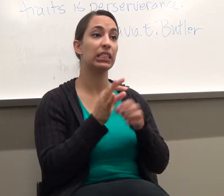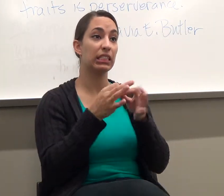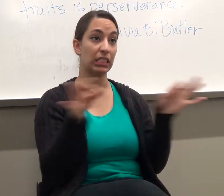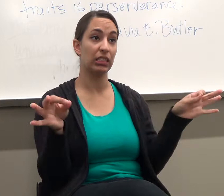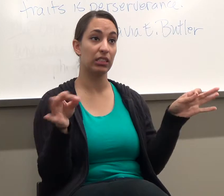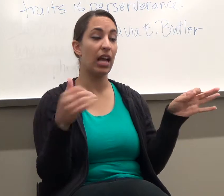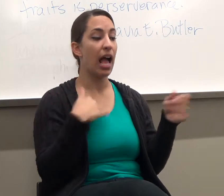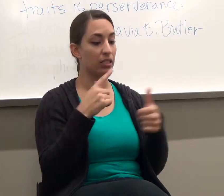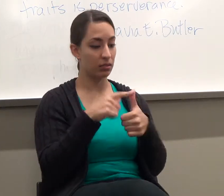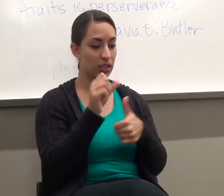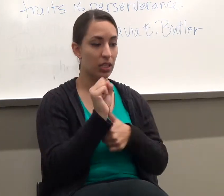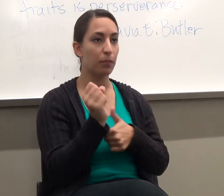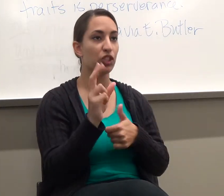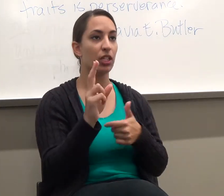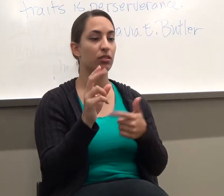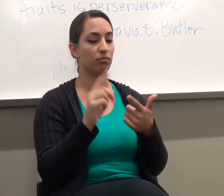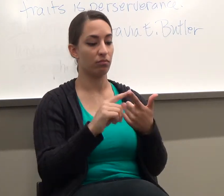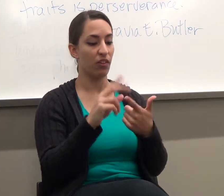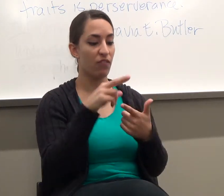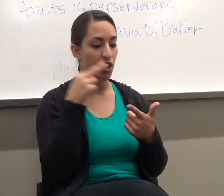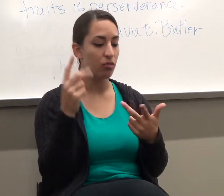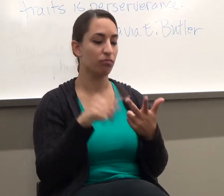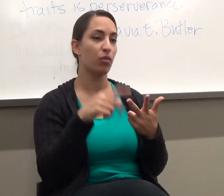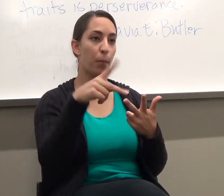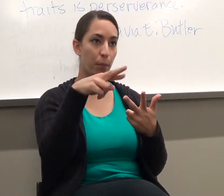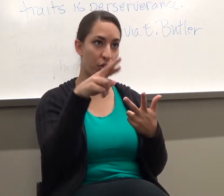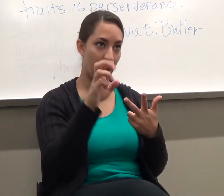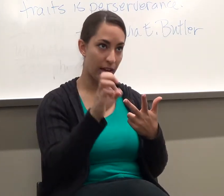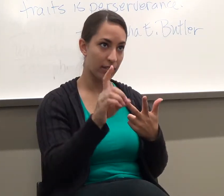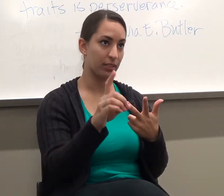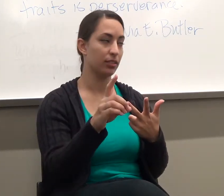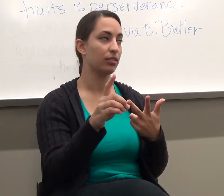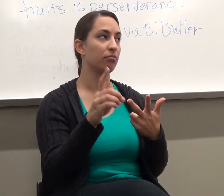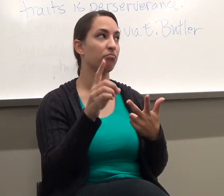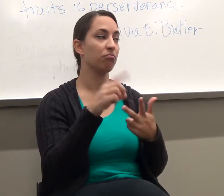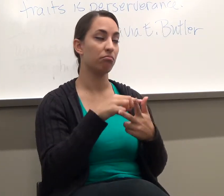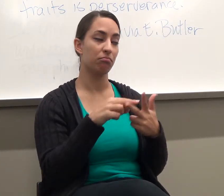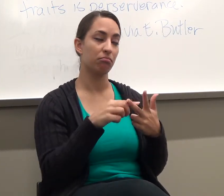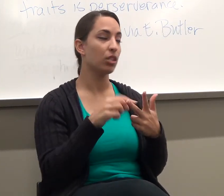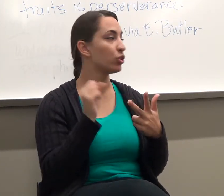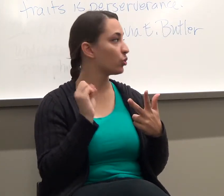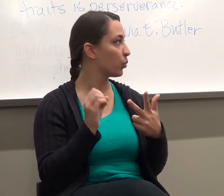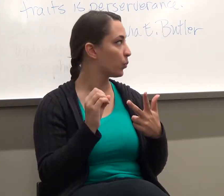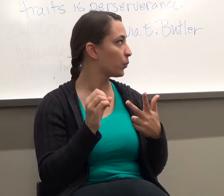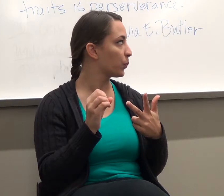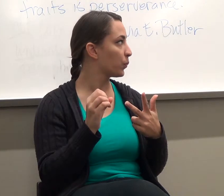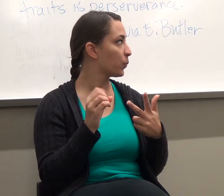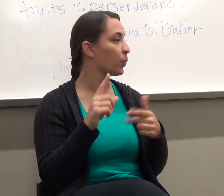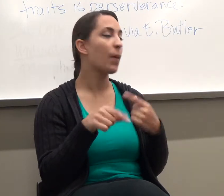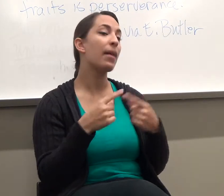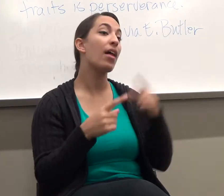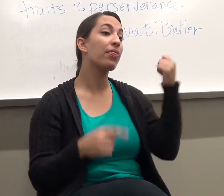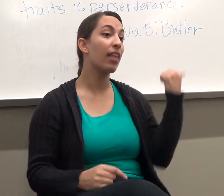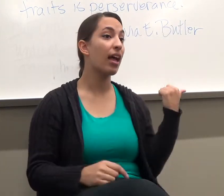Okay? Now, what about this. Is this a complete sentence?